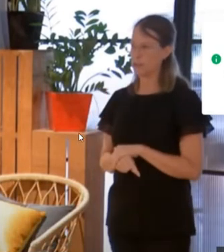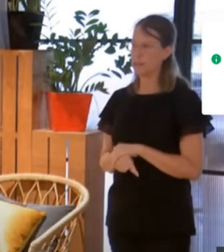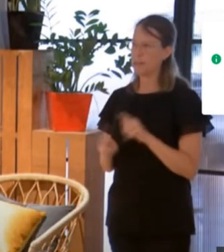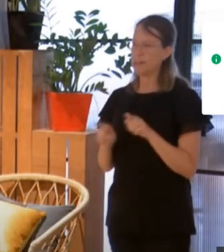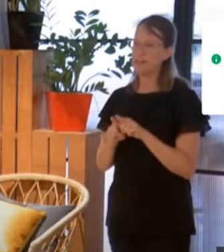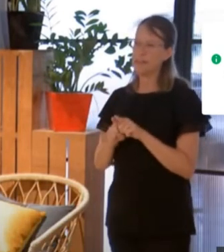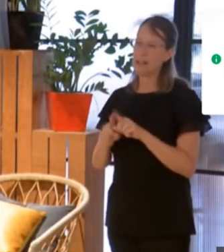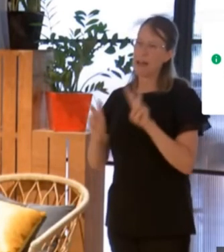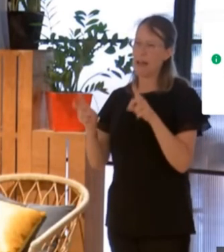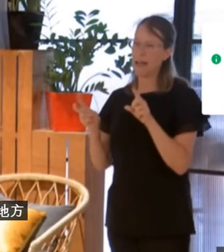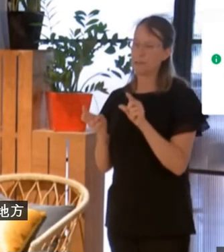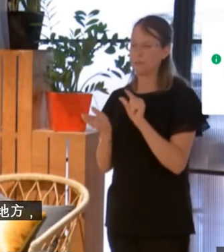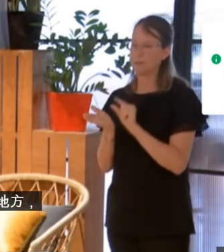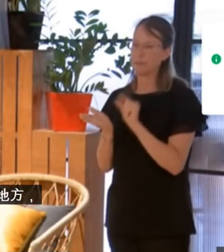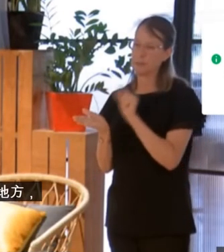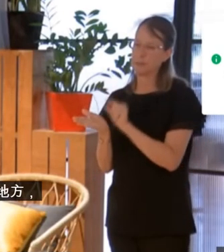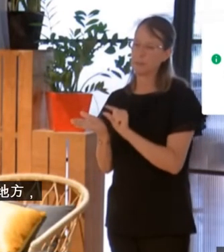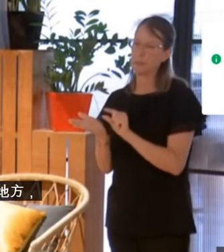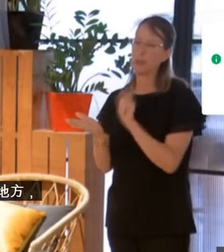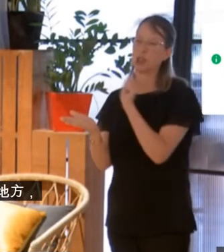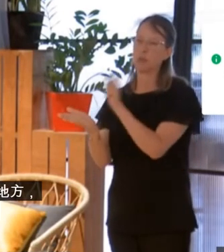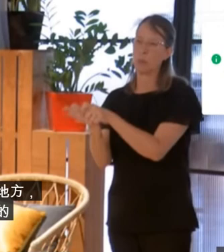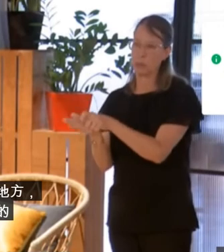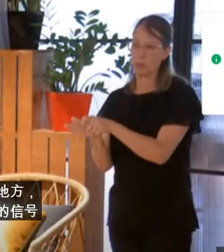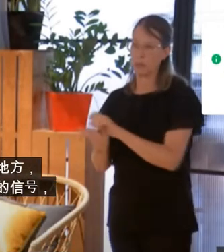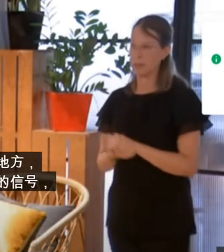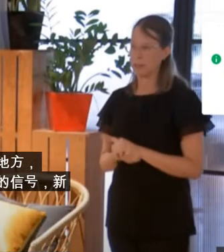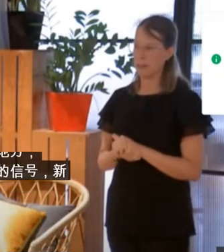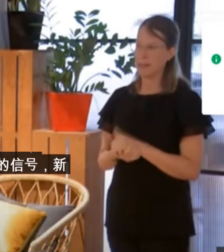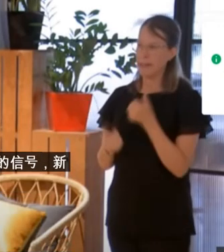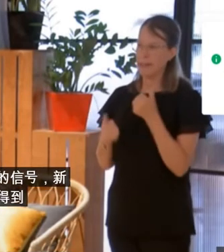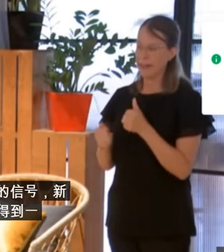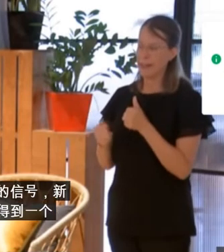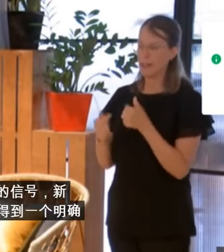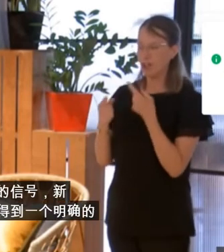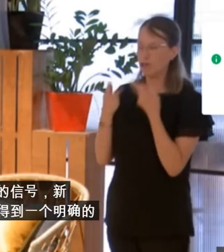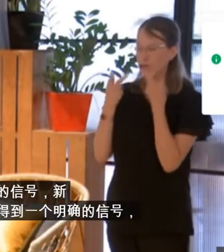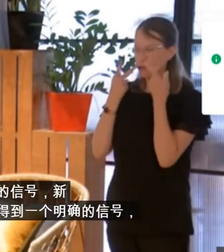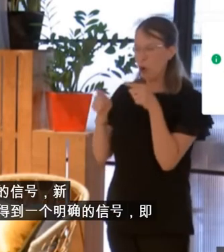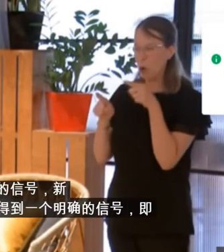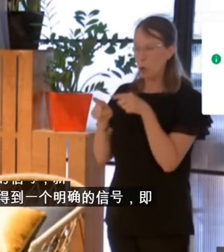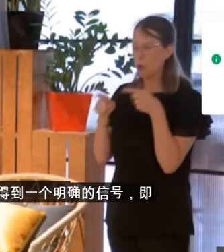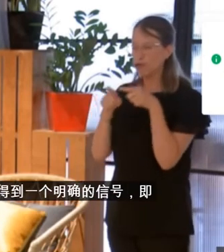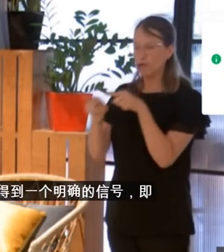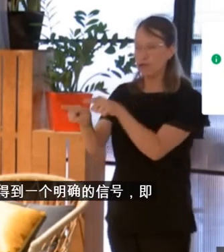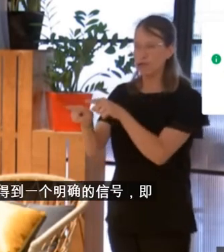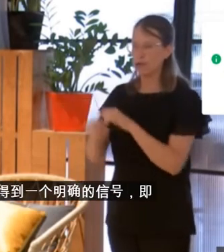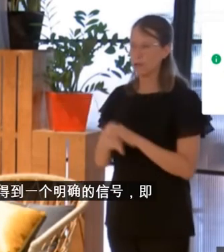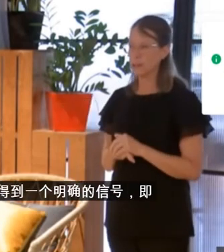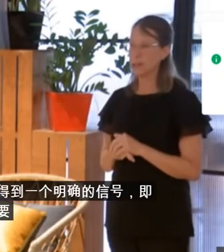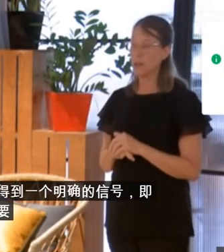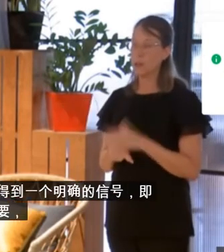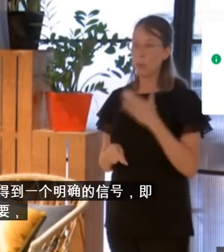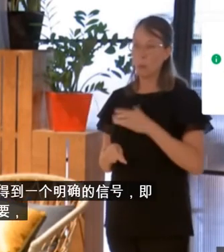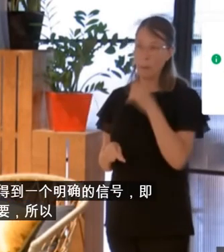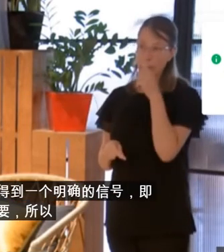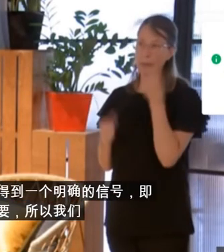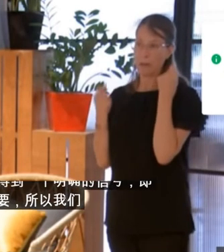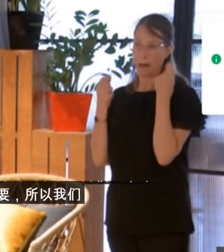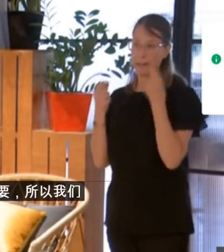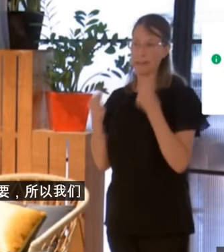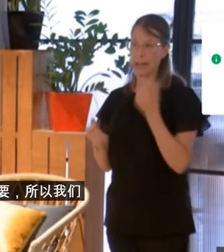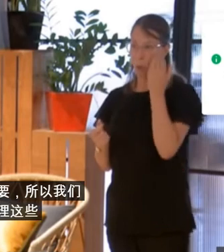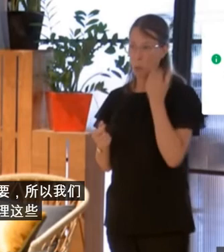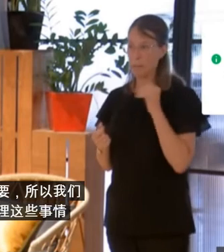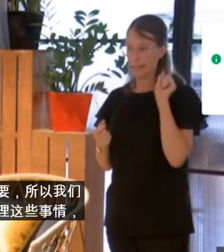payment that says, here's where we're going. And you get a clear signal, people across New South Wales get a clear signal that women matter in the economy. And